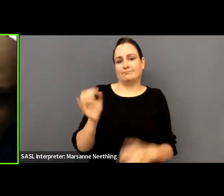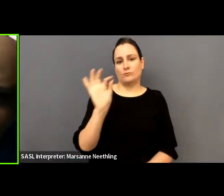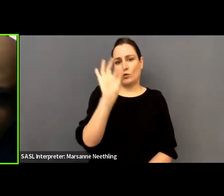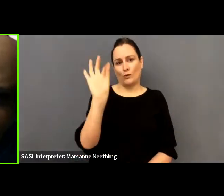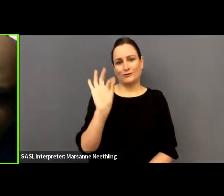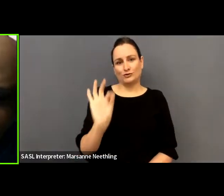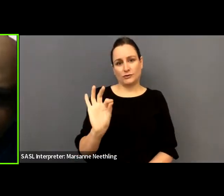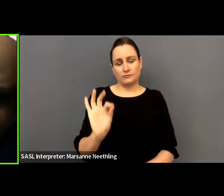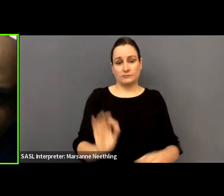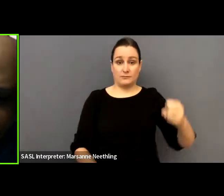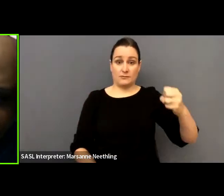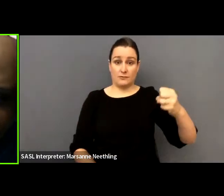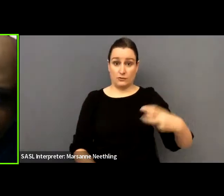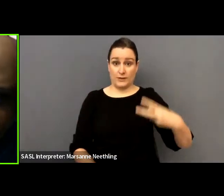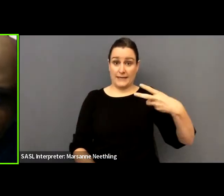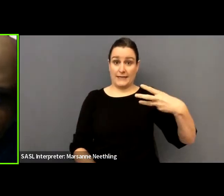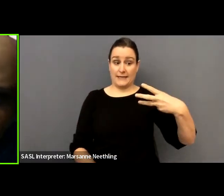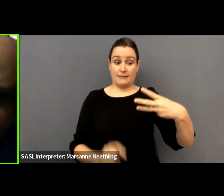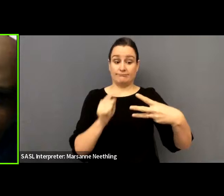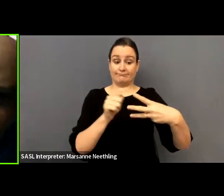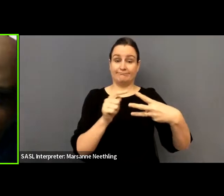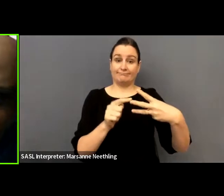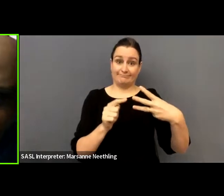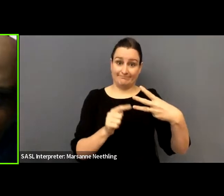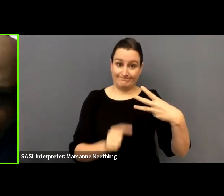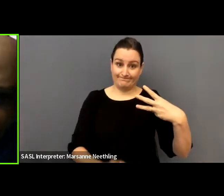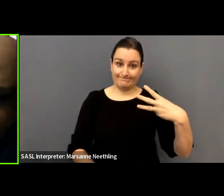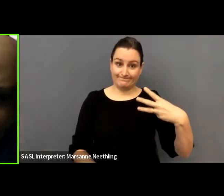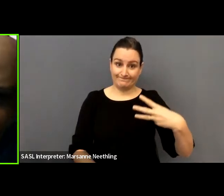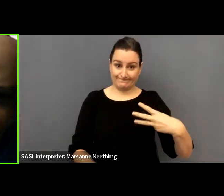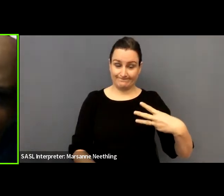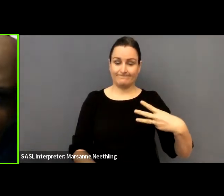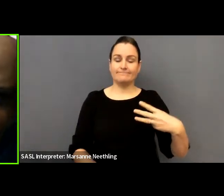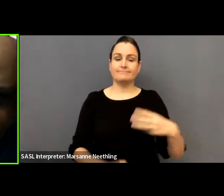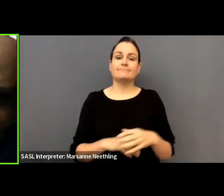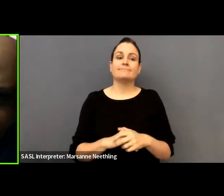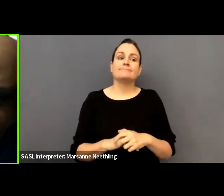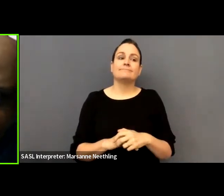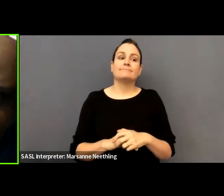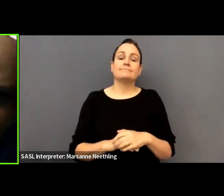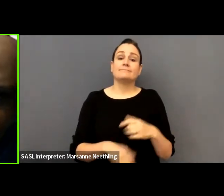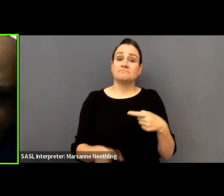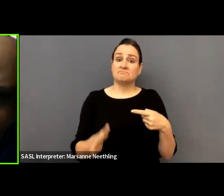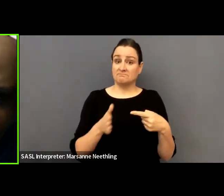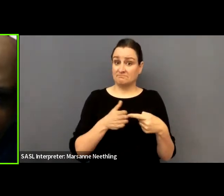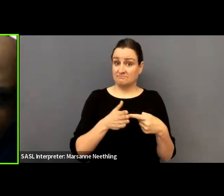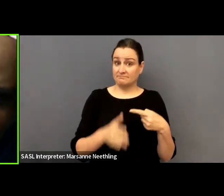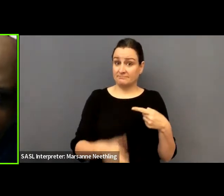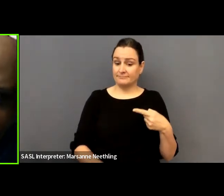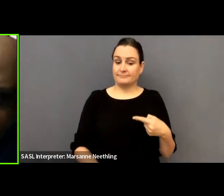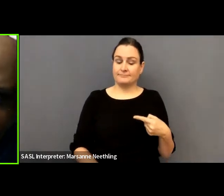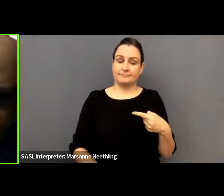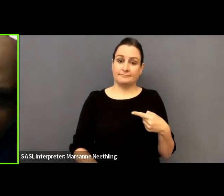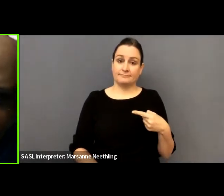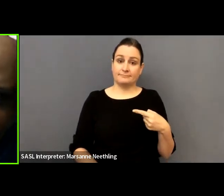To what extent are deaf learners being prepared